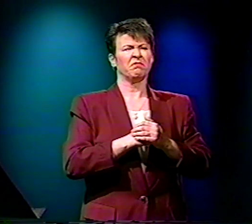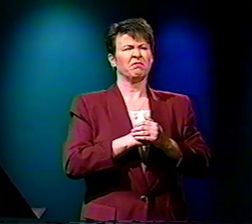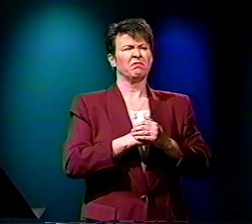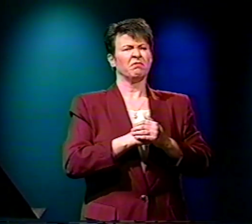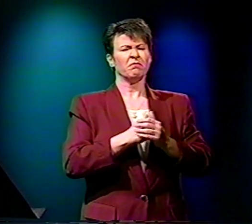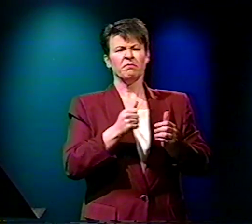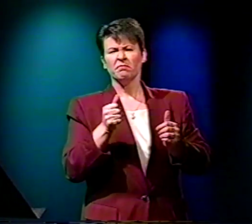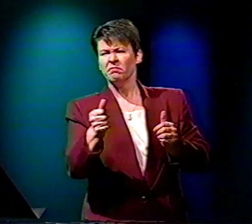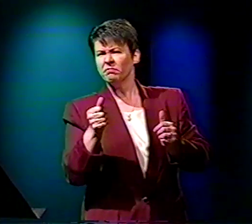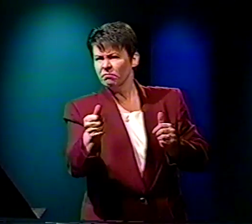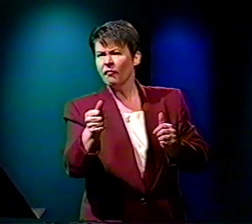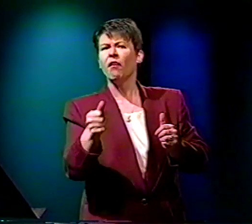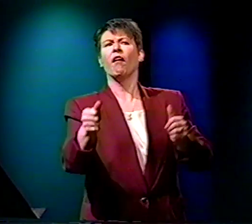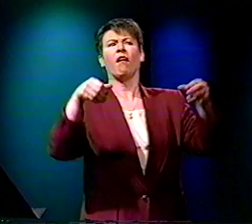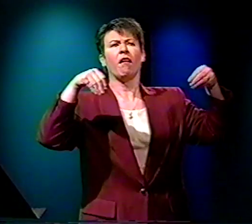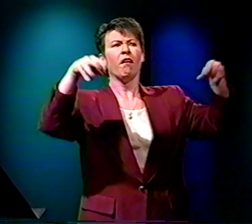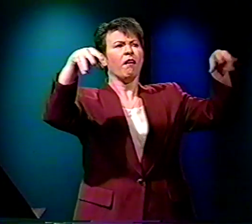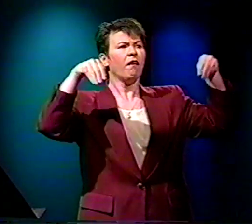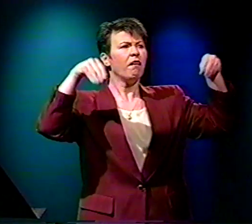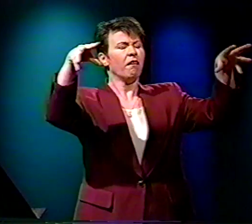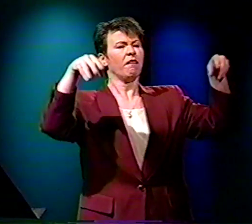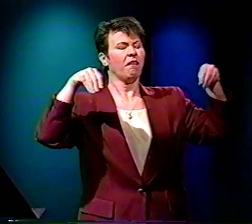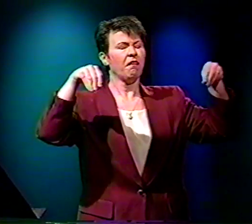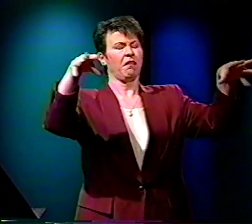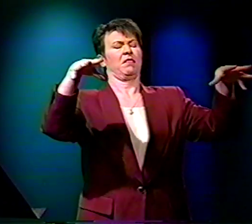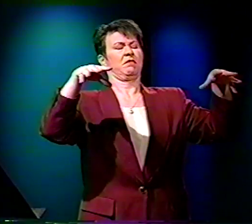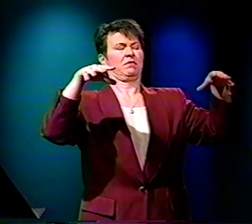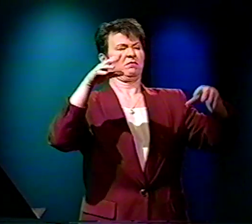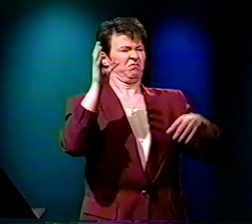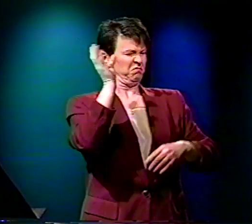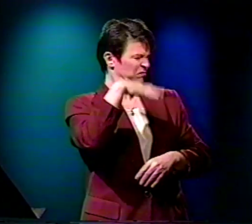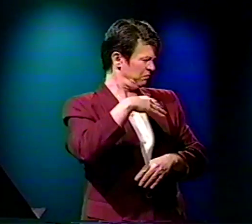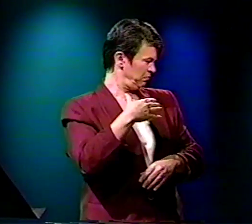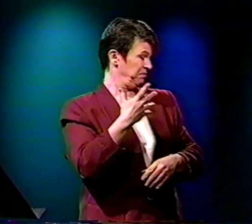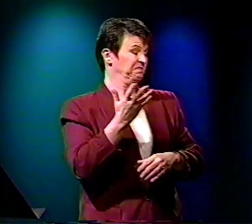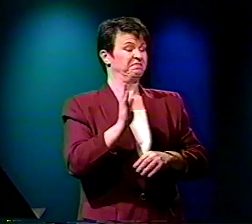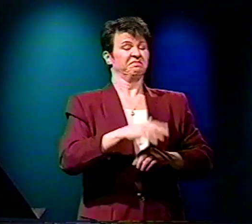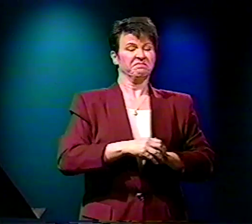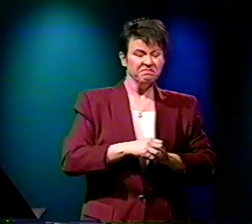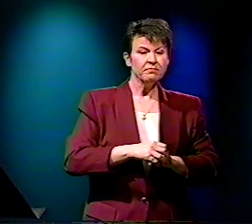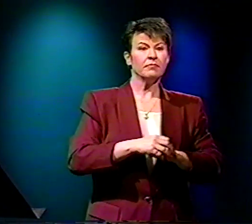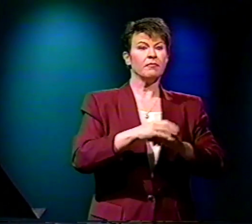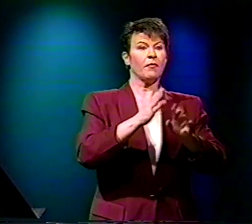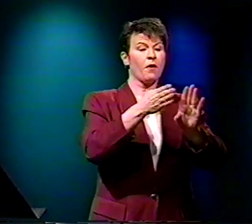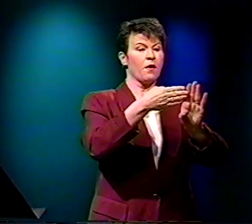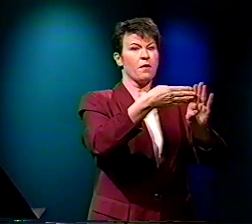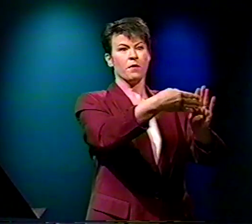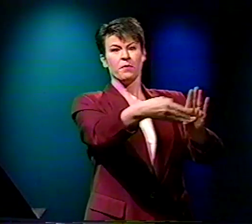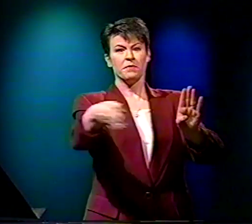described. So he knocked on the door and rang the doorbell, and the lights flashed, which he thought was rather